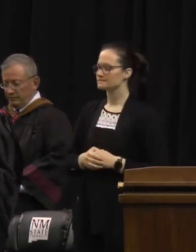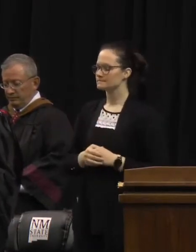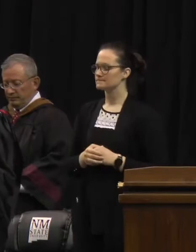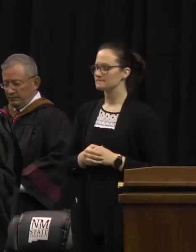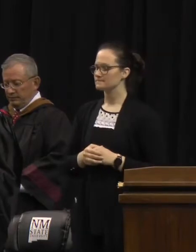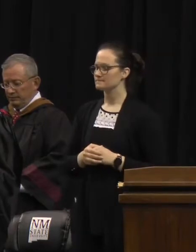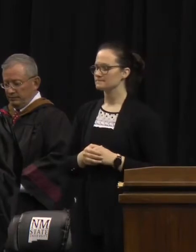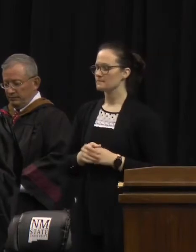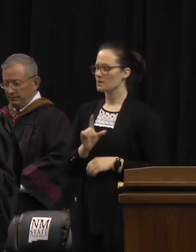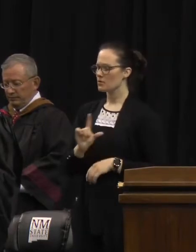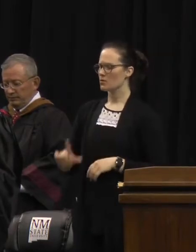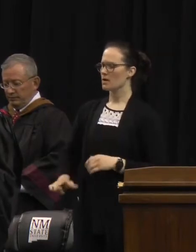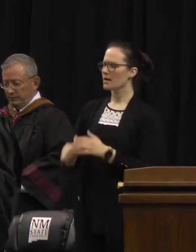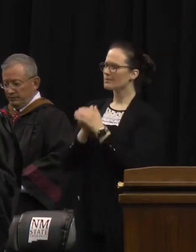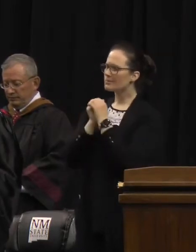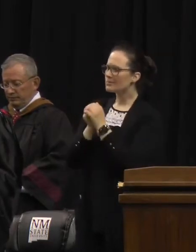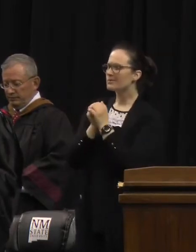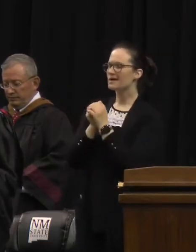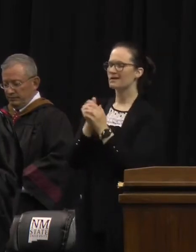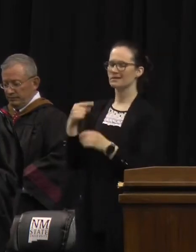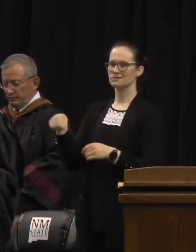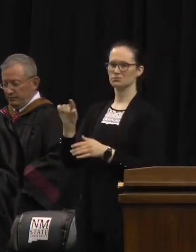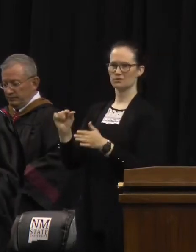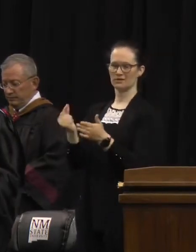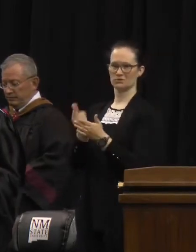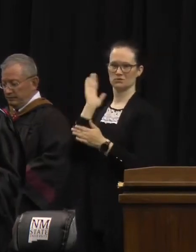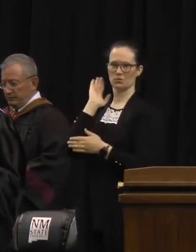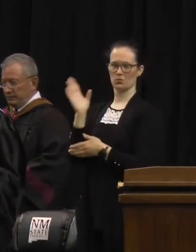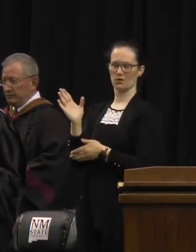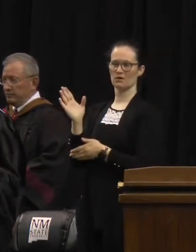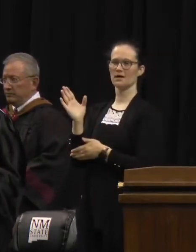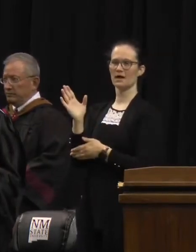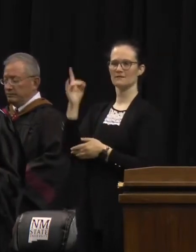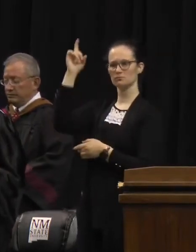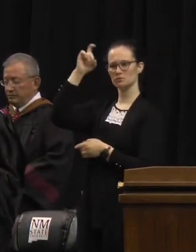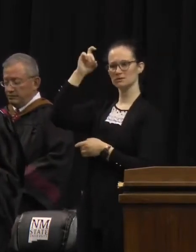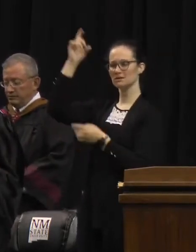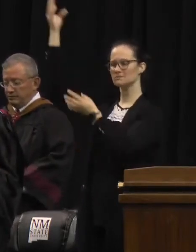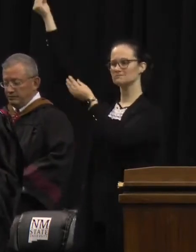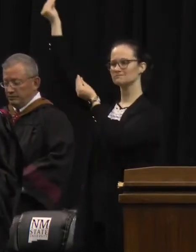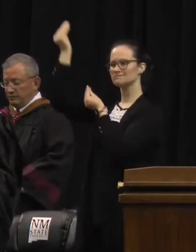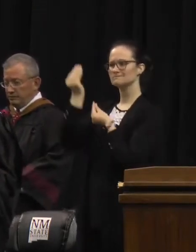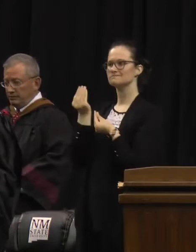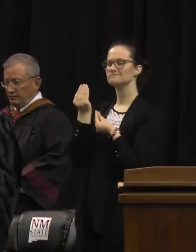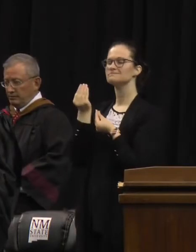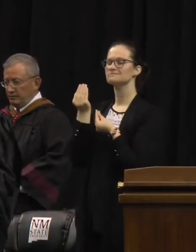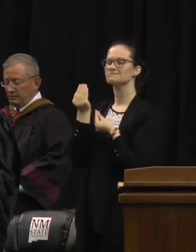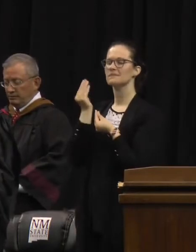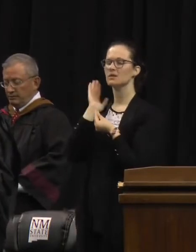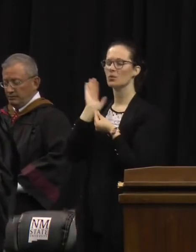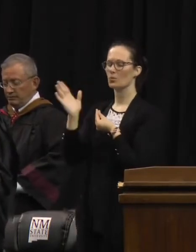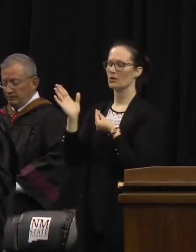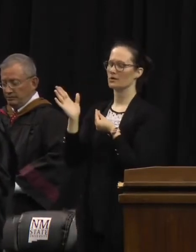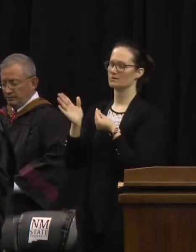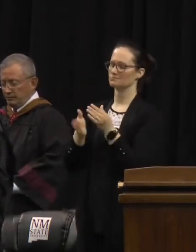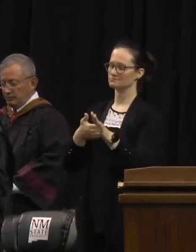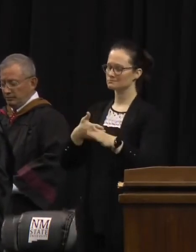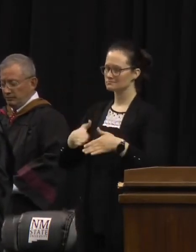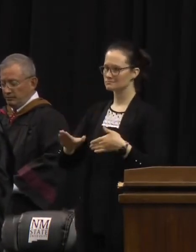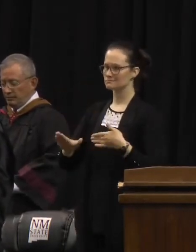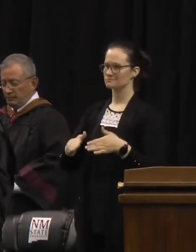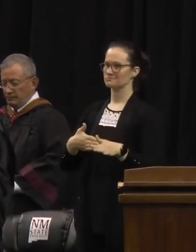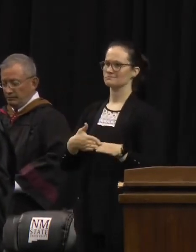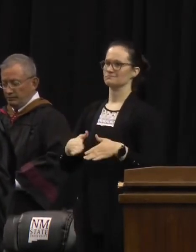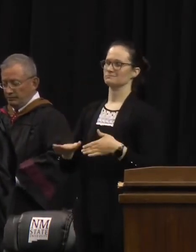Lord, I pray that these graduates will have wisdom from above, that they will walk and conduct